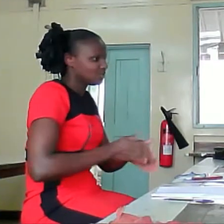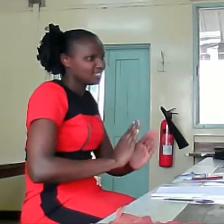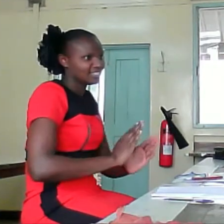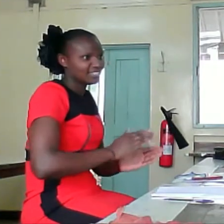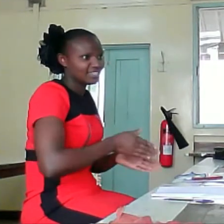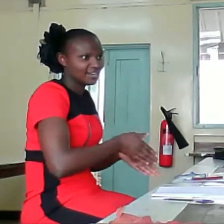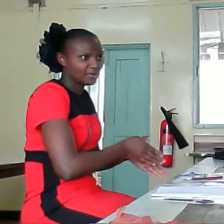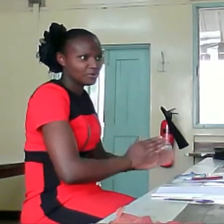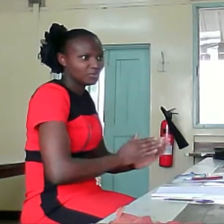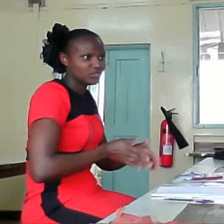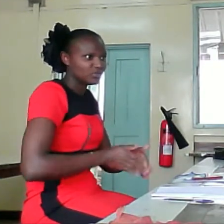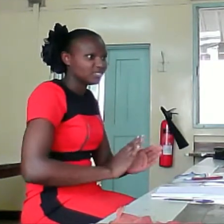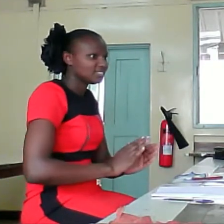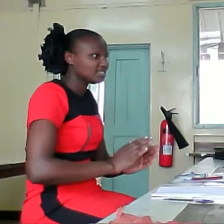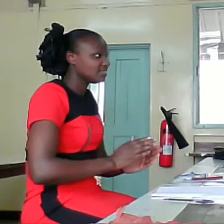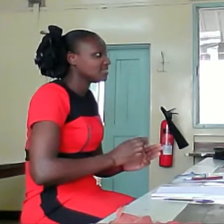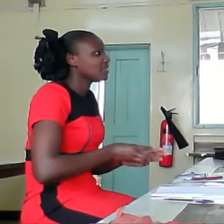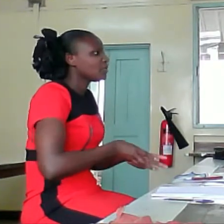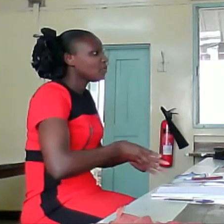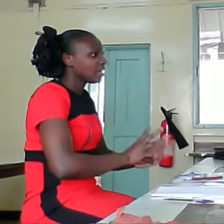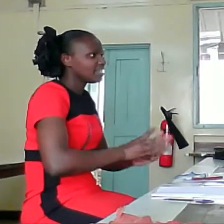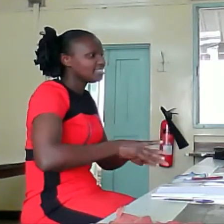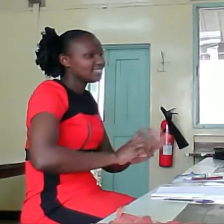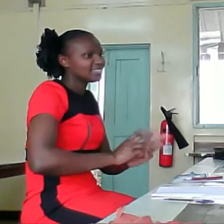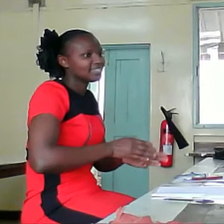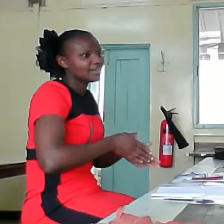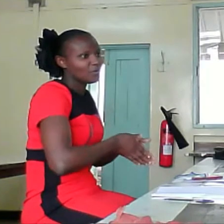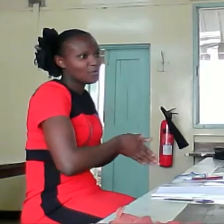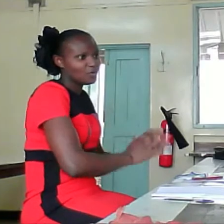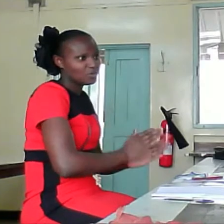Opportunity. Yeah. Opportunities. Ways.